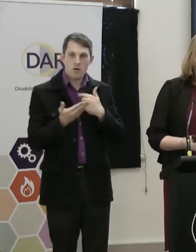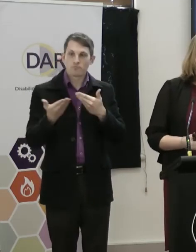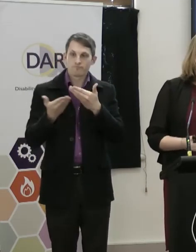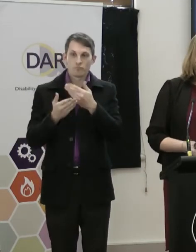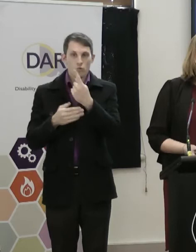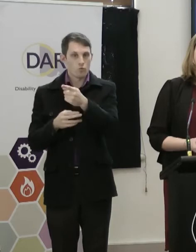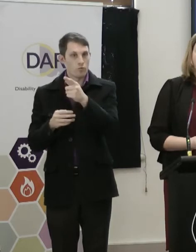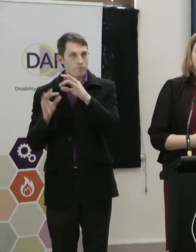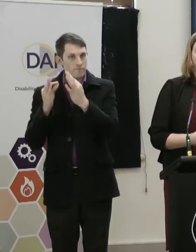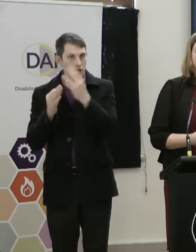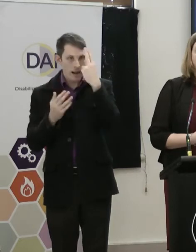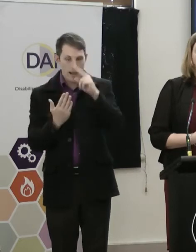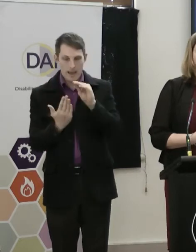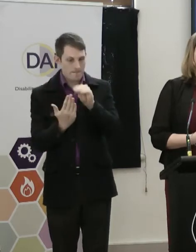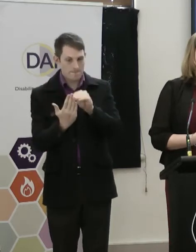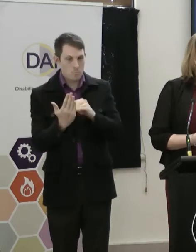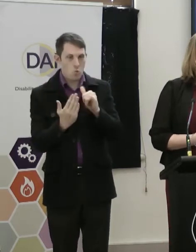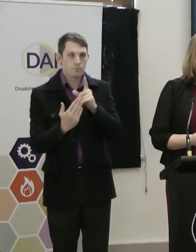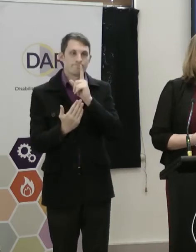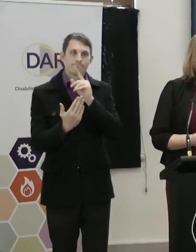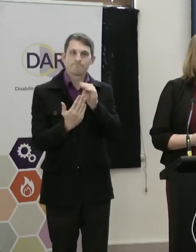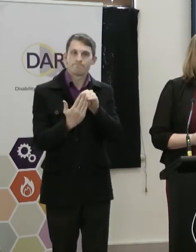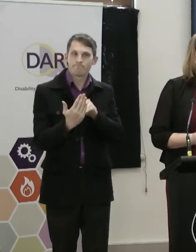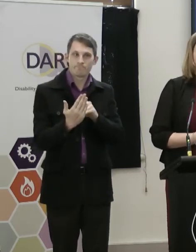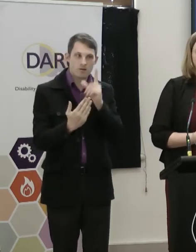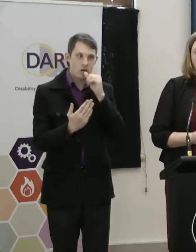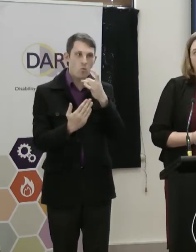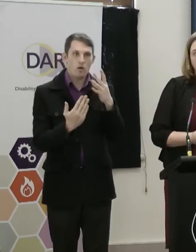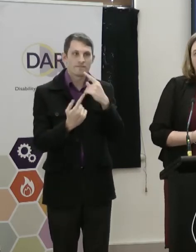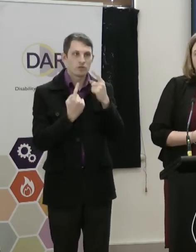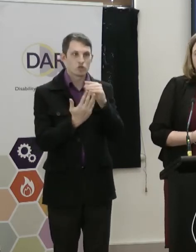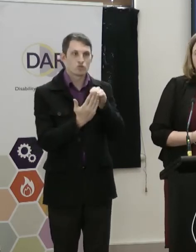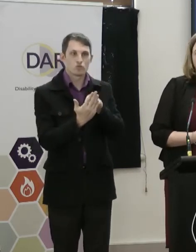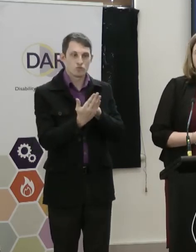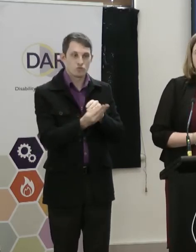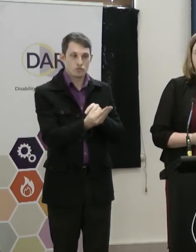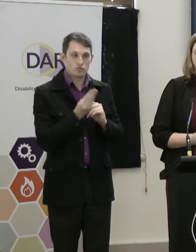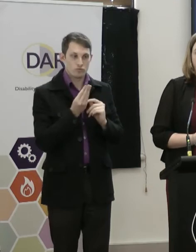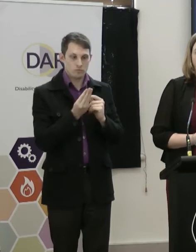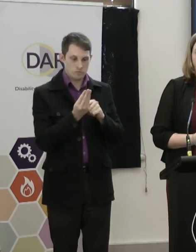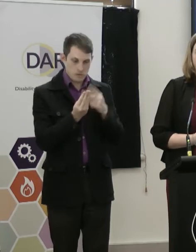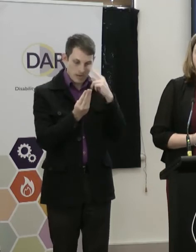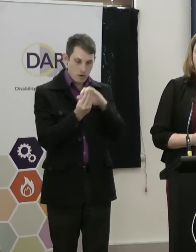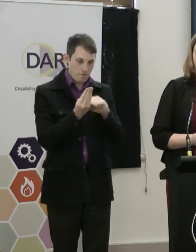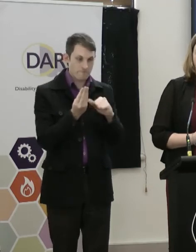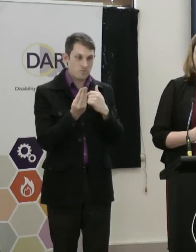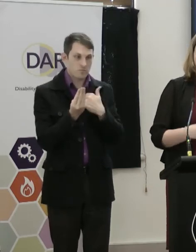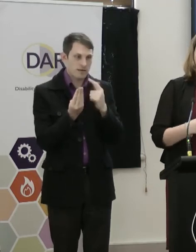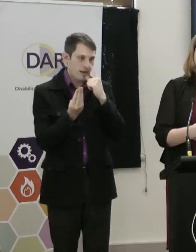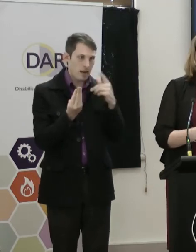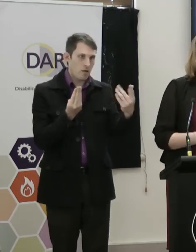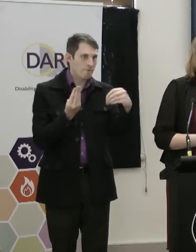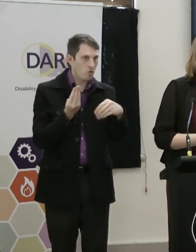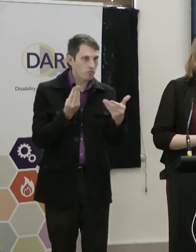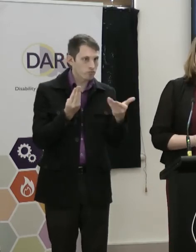be anonymous, where you ring us up once, provide us with information, you're not involved in the resolution process from there on out, and we resolve